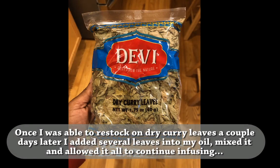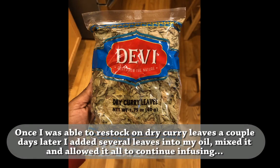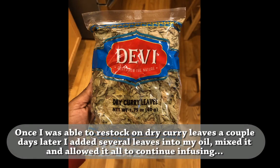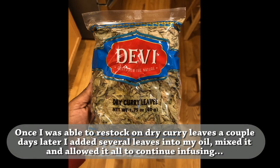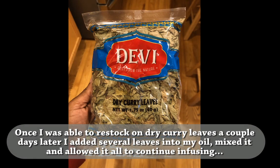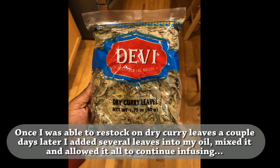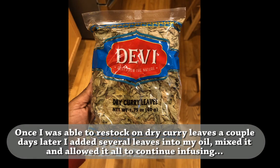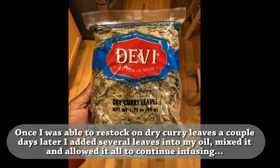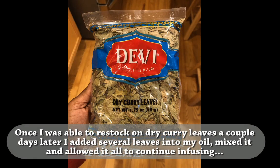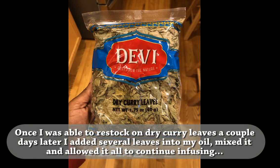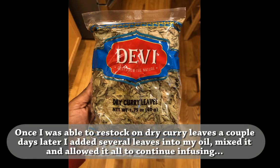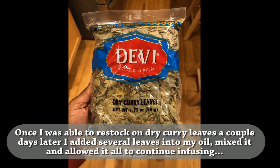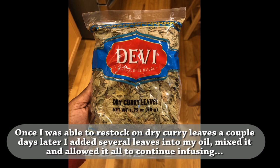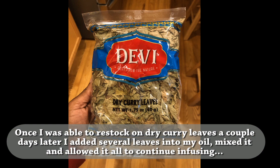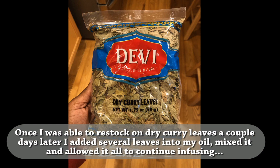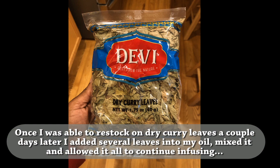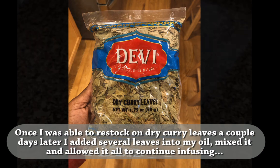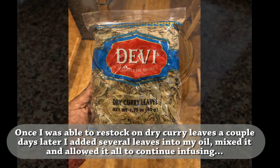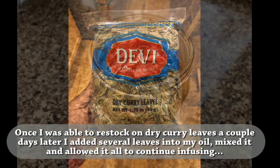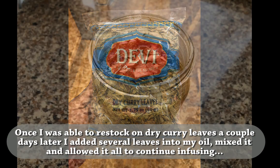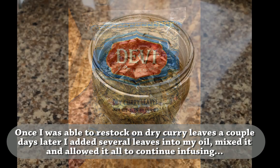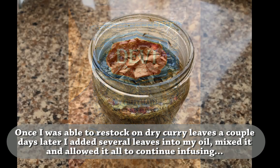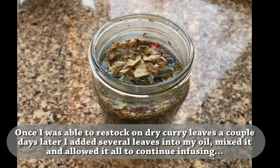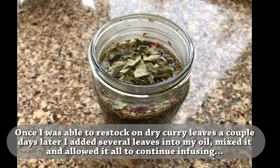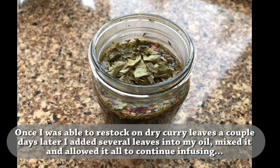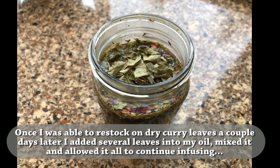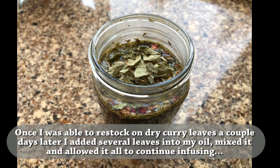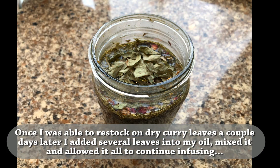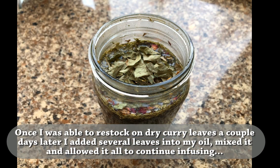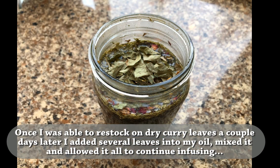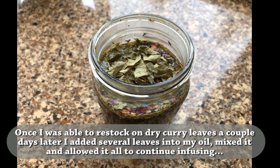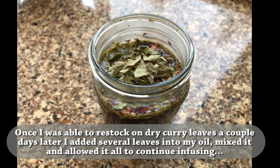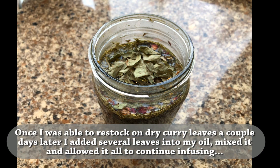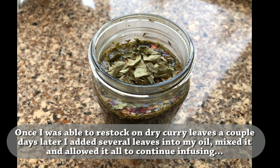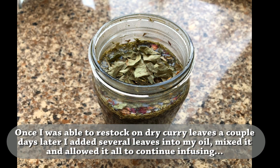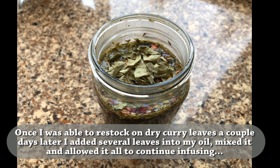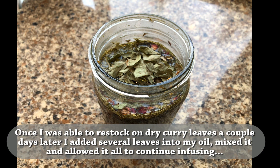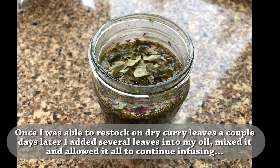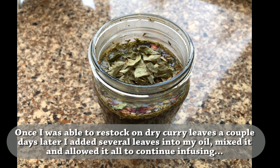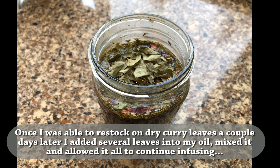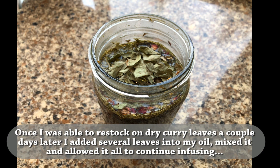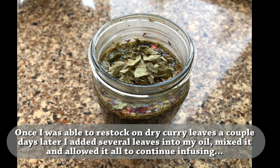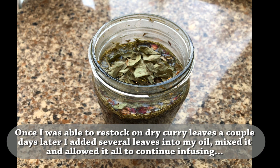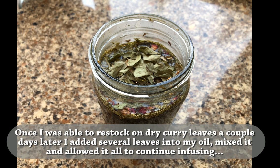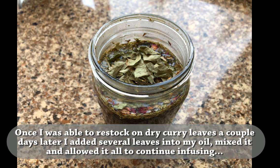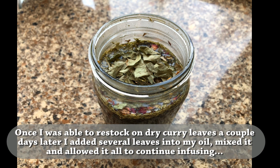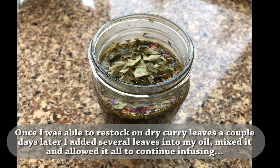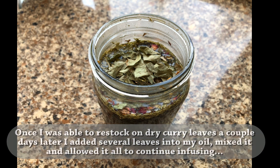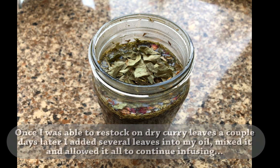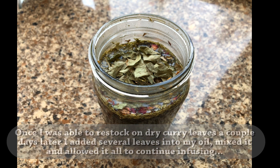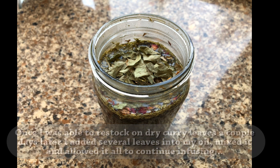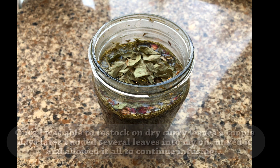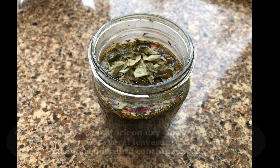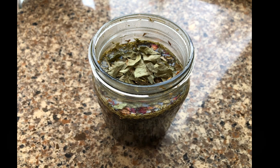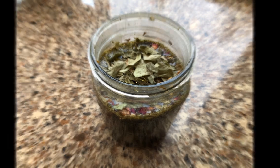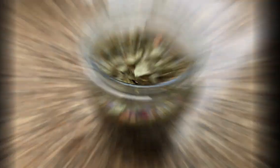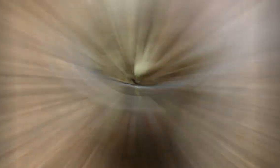later I was able to restock, so I just added in a small handful of curry leaves into my oil, gave it a